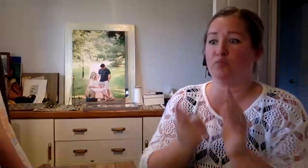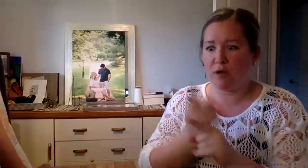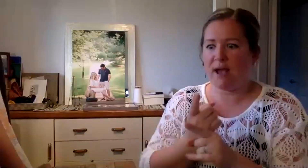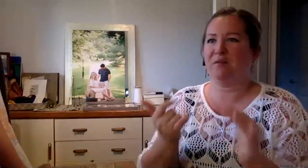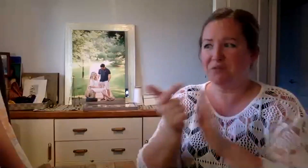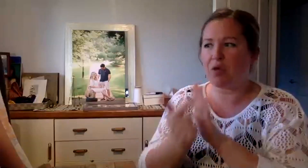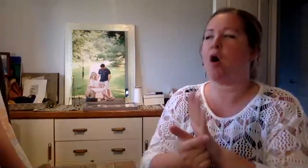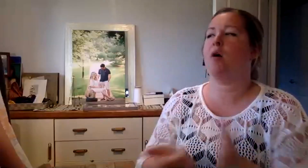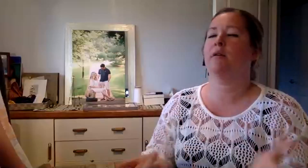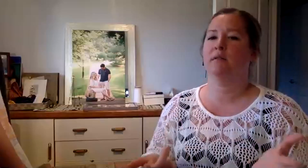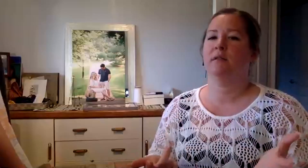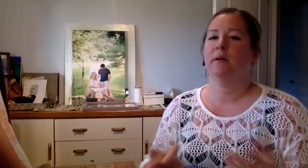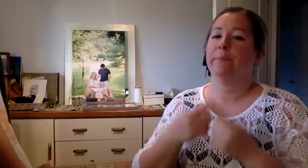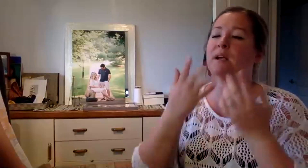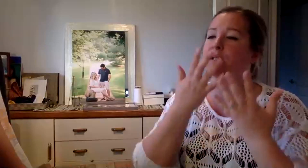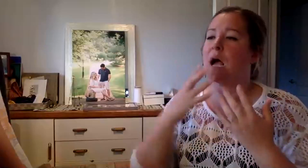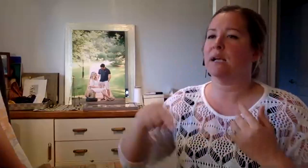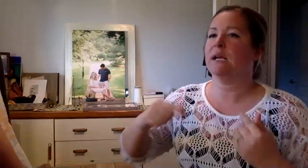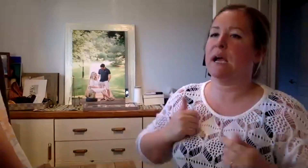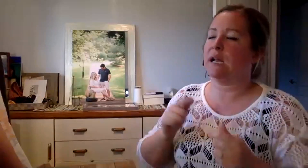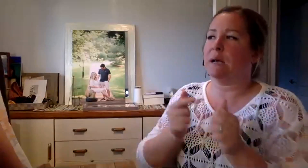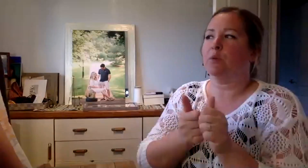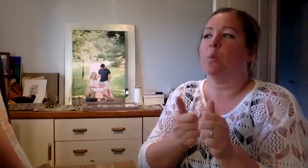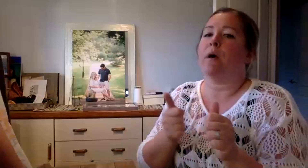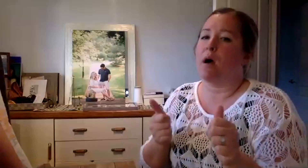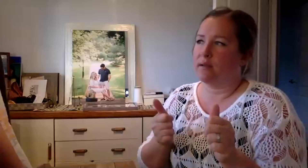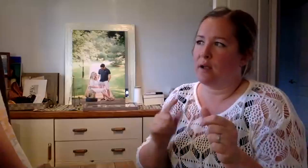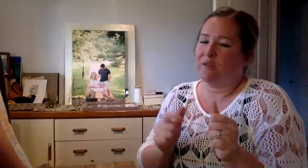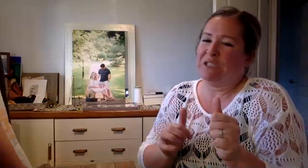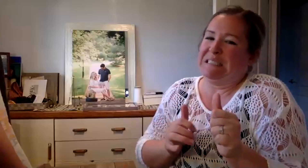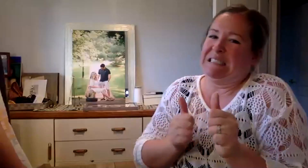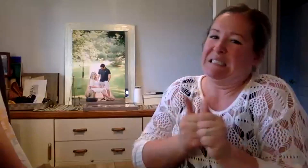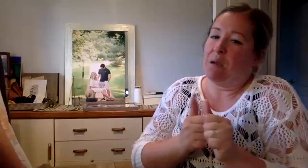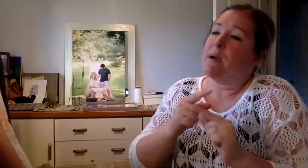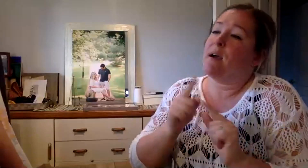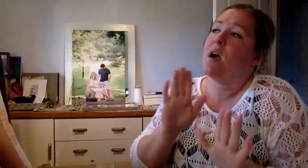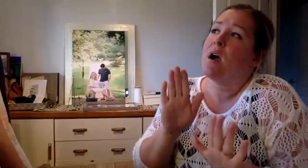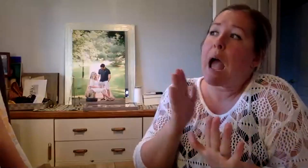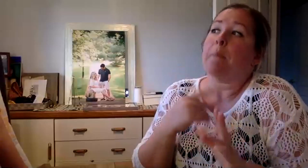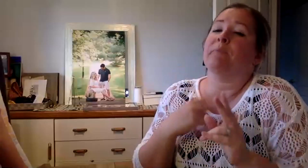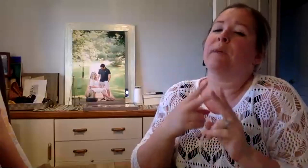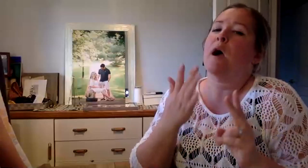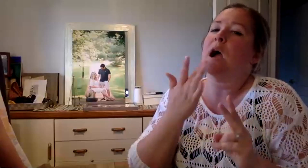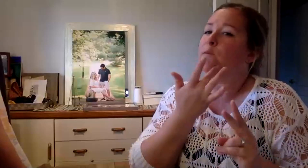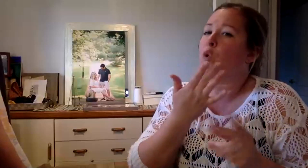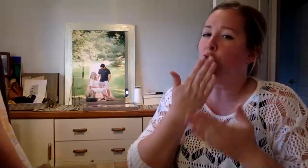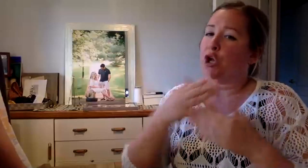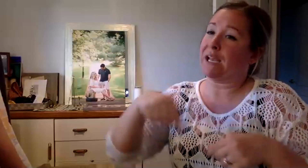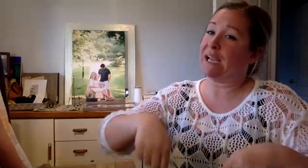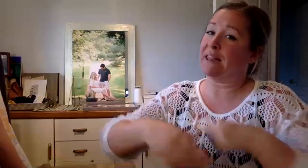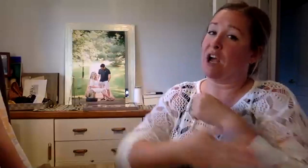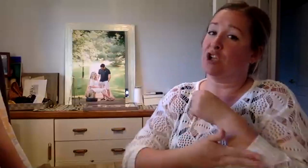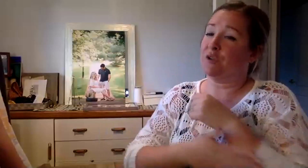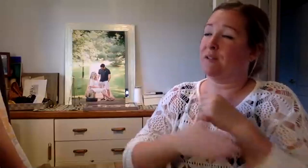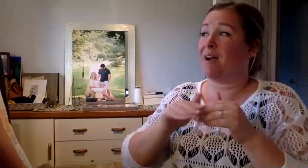But it's important. The Accessibility for Ontario's AODA that's out, it's still trying to catch up though too, and